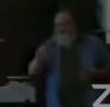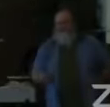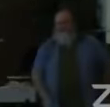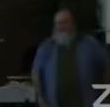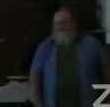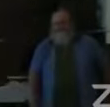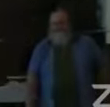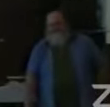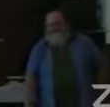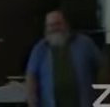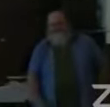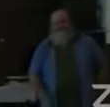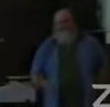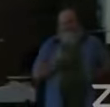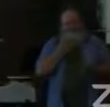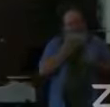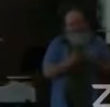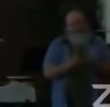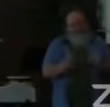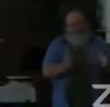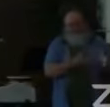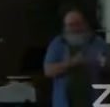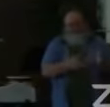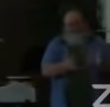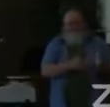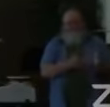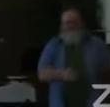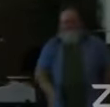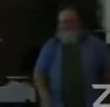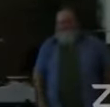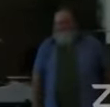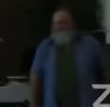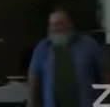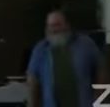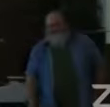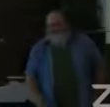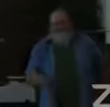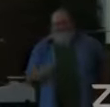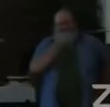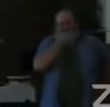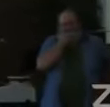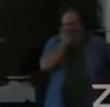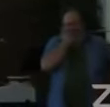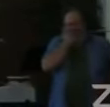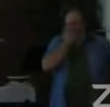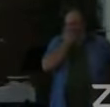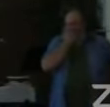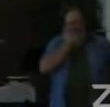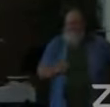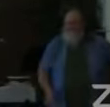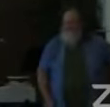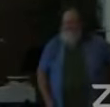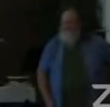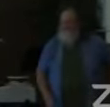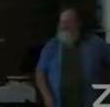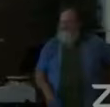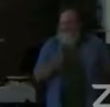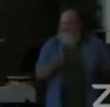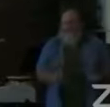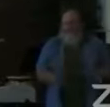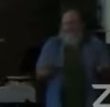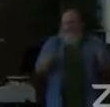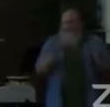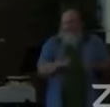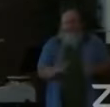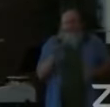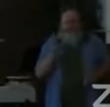mom and dad. I thought that was a great song. My kids, not so much, but But when we're in obedience,